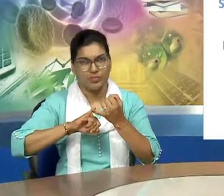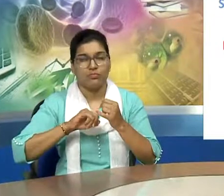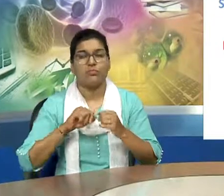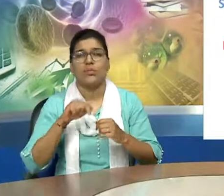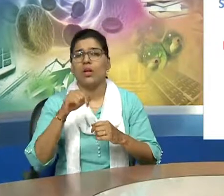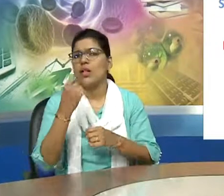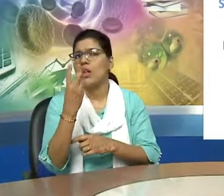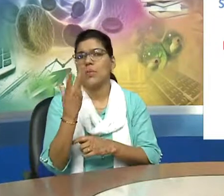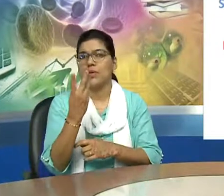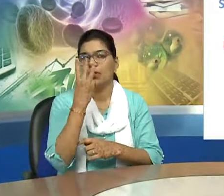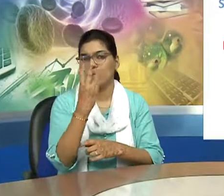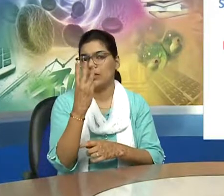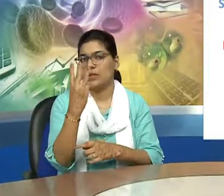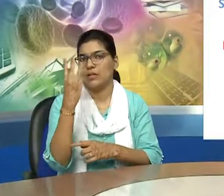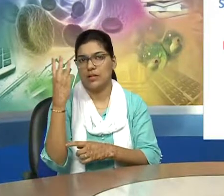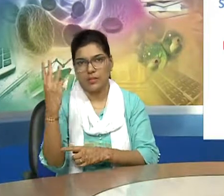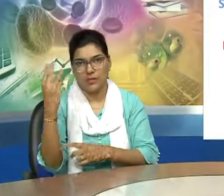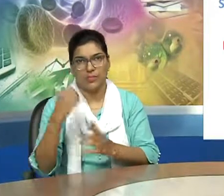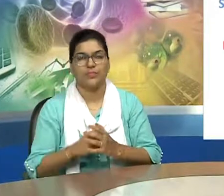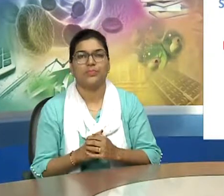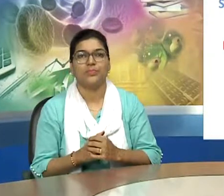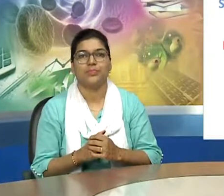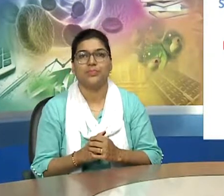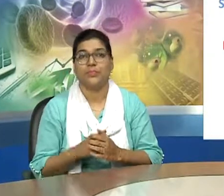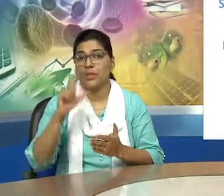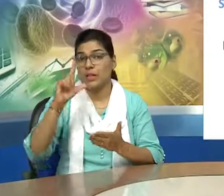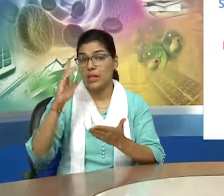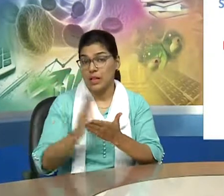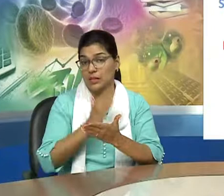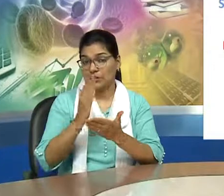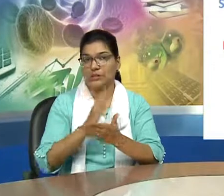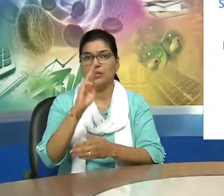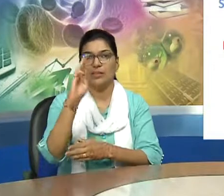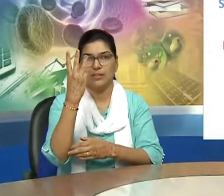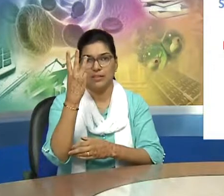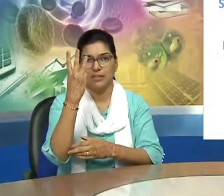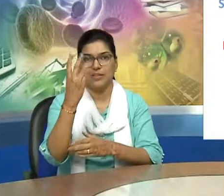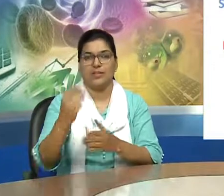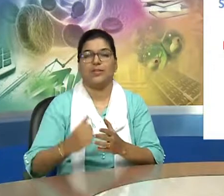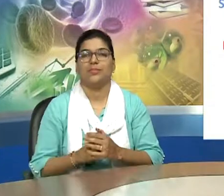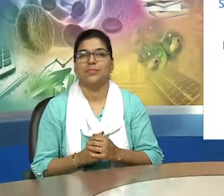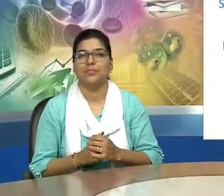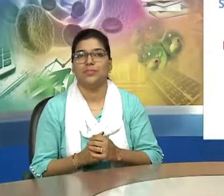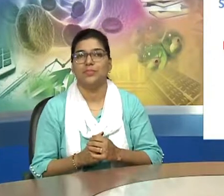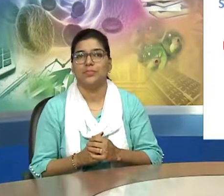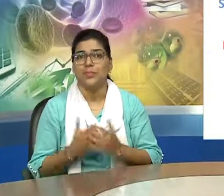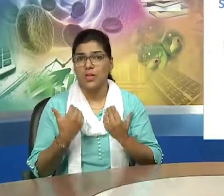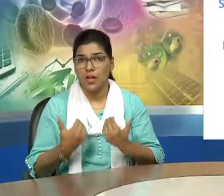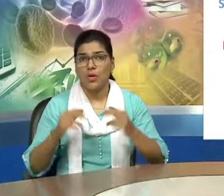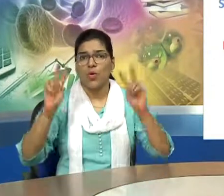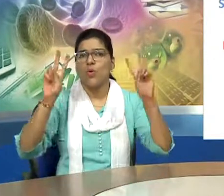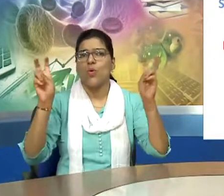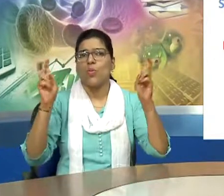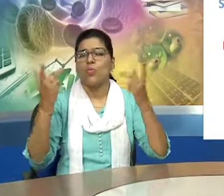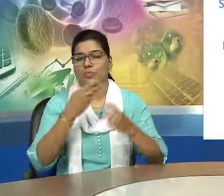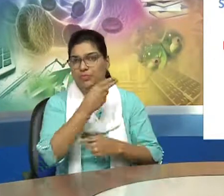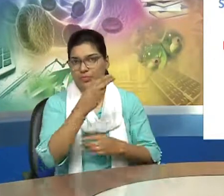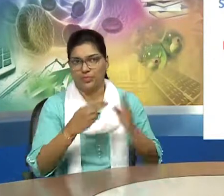EVS. The code number for this subject is 333 and we are doing lesson